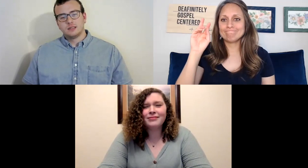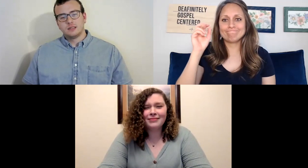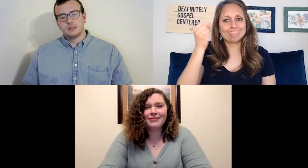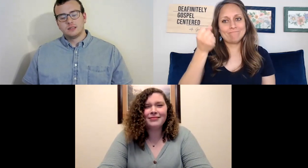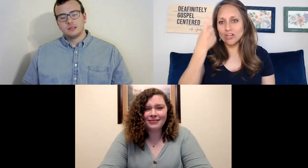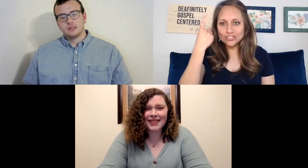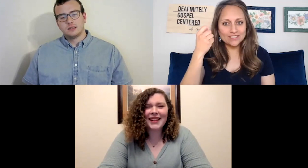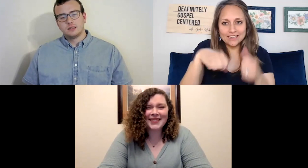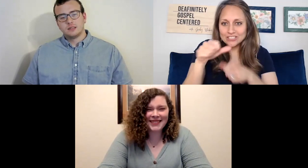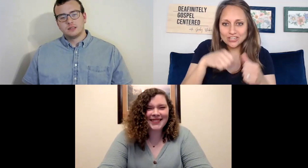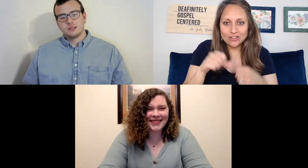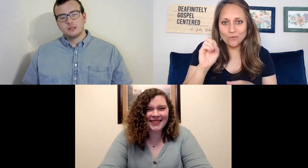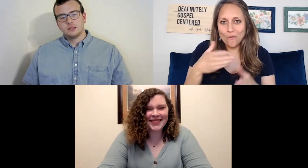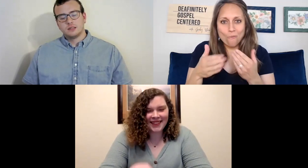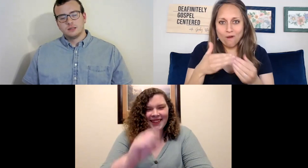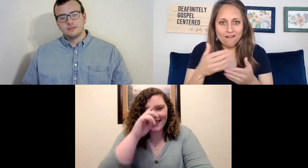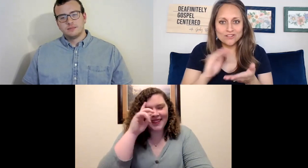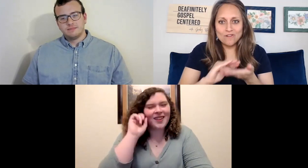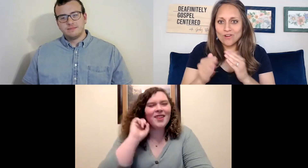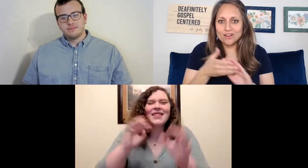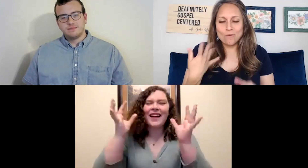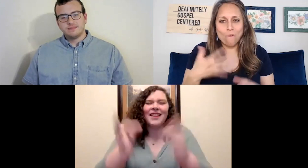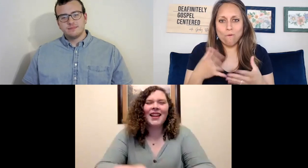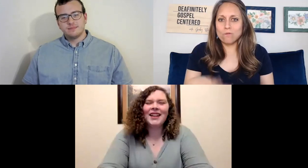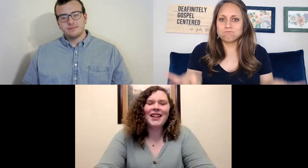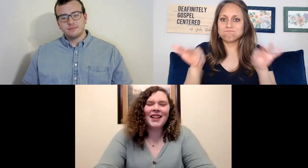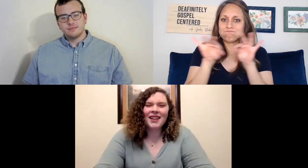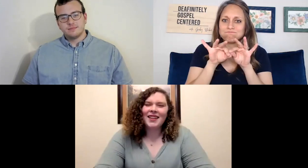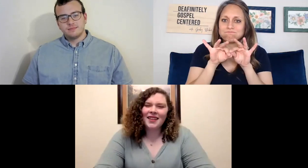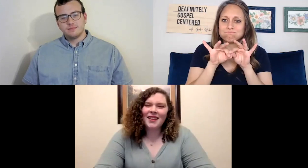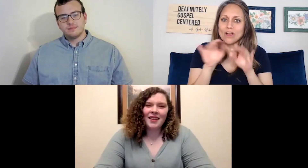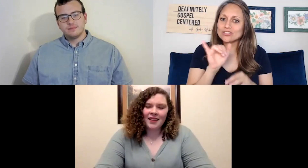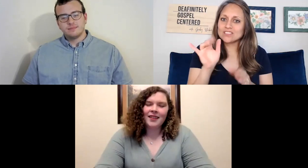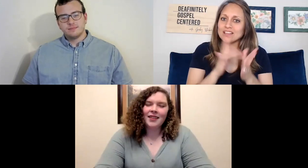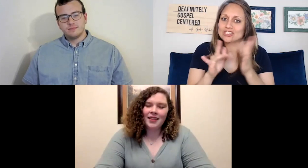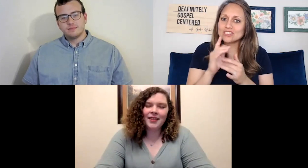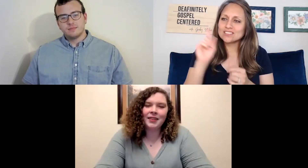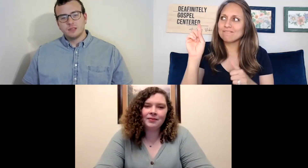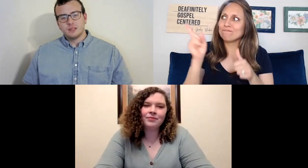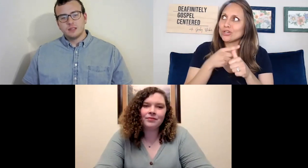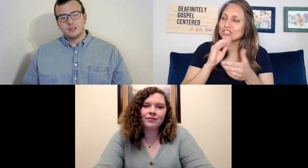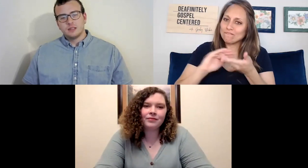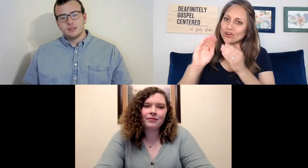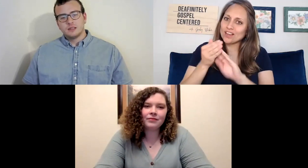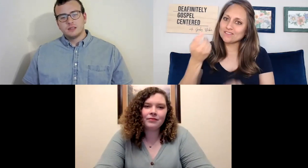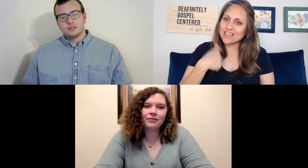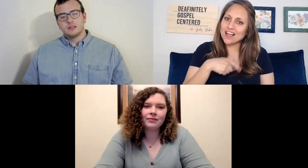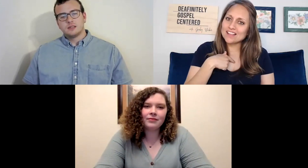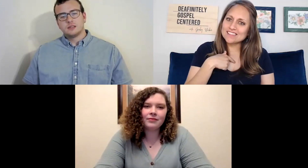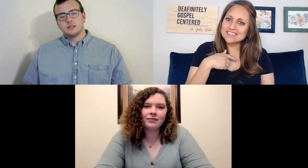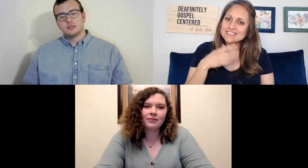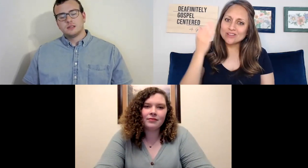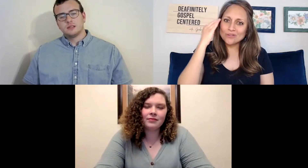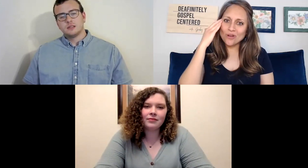to become frustrated, to misunderstand each other, and forgiveness is Definitely going to be all of these things. And we